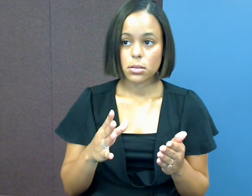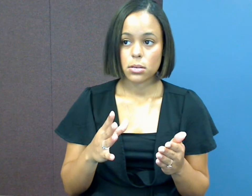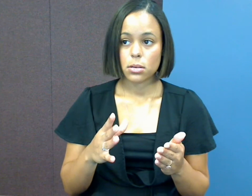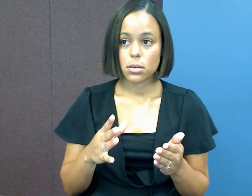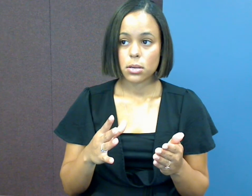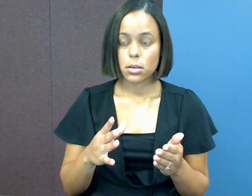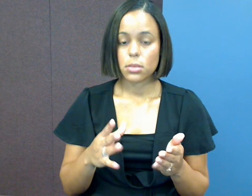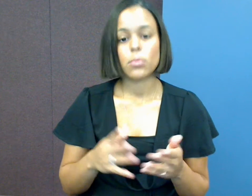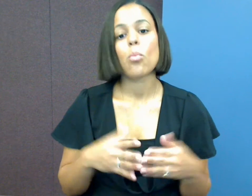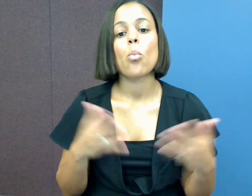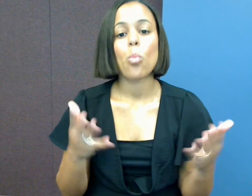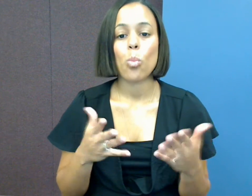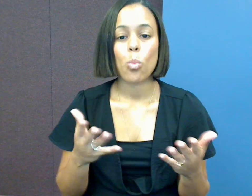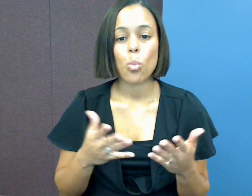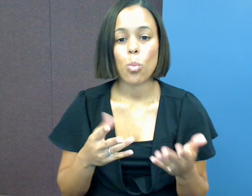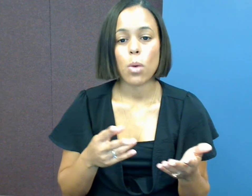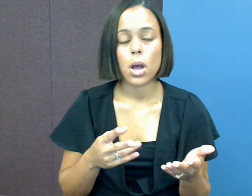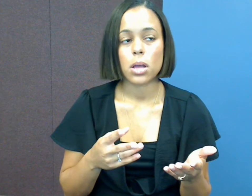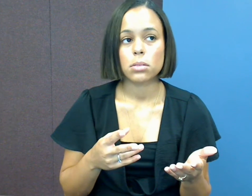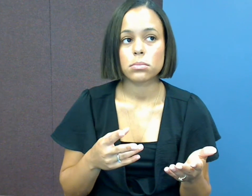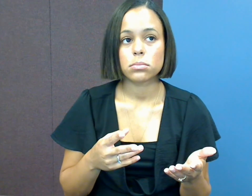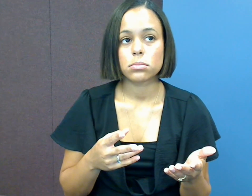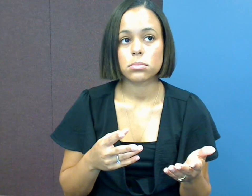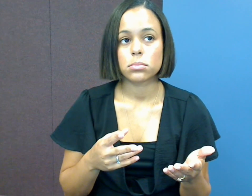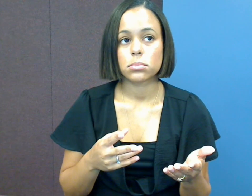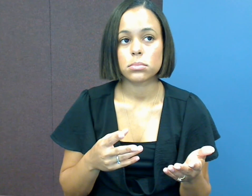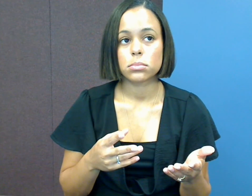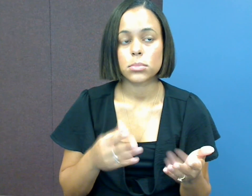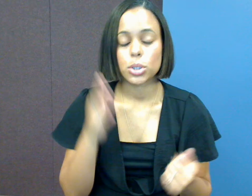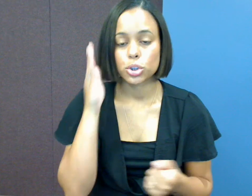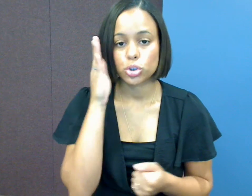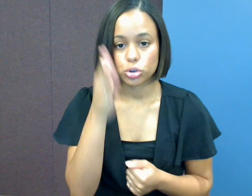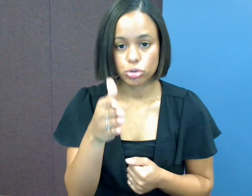our catalog that gets published once a year.